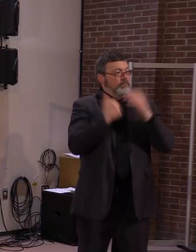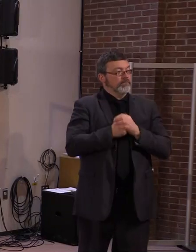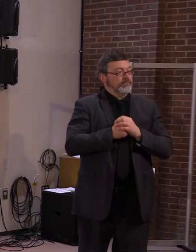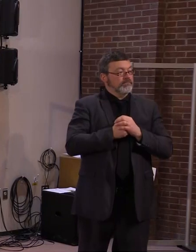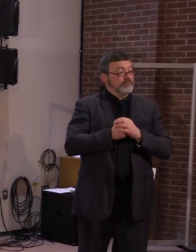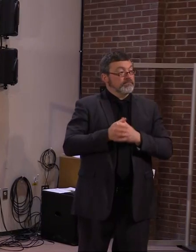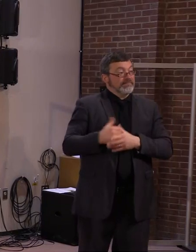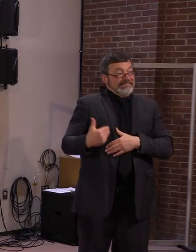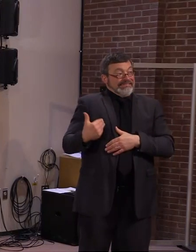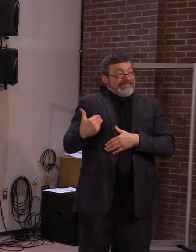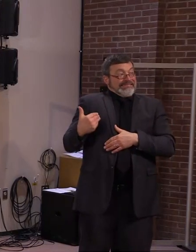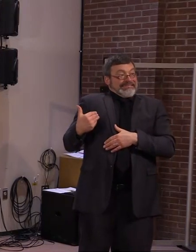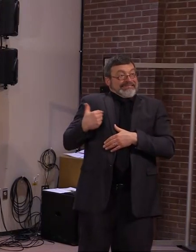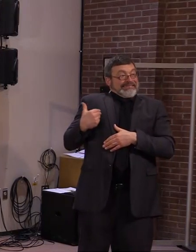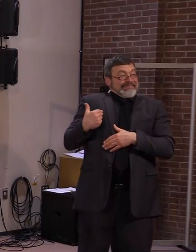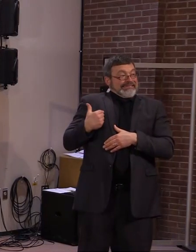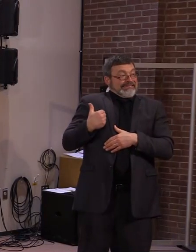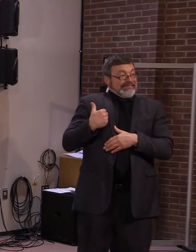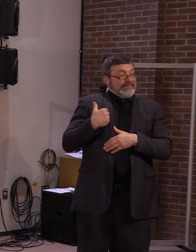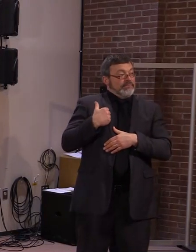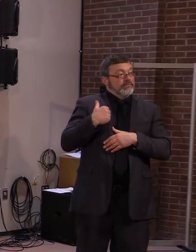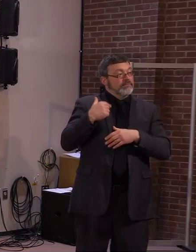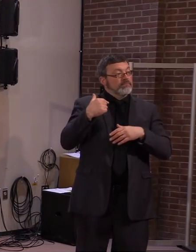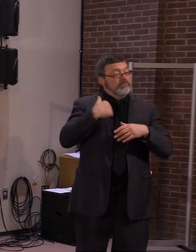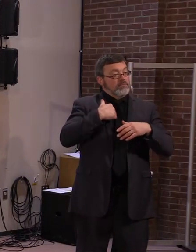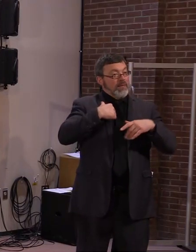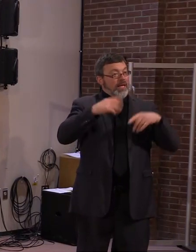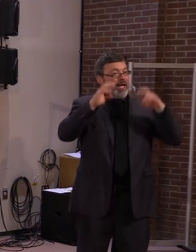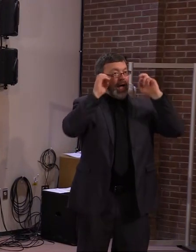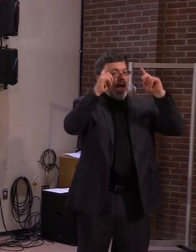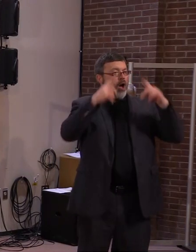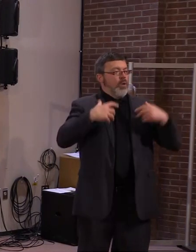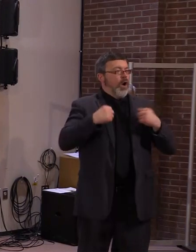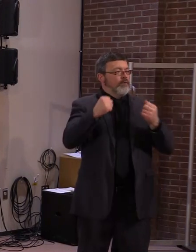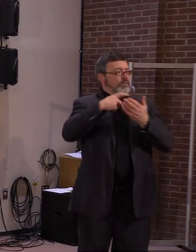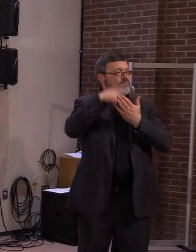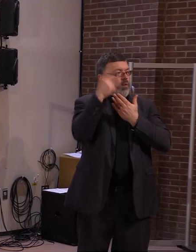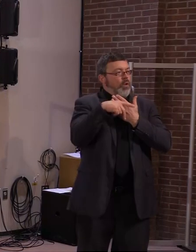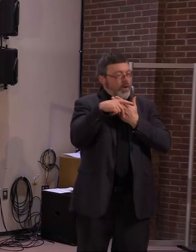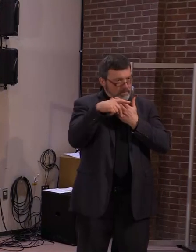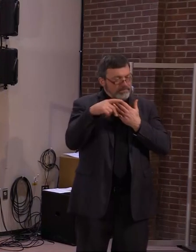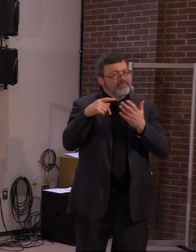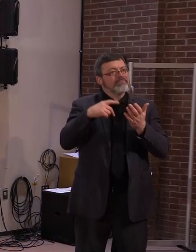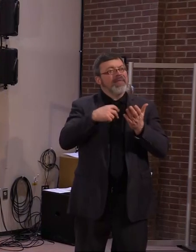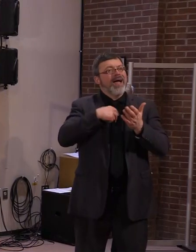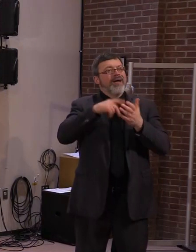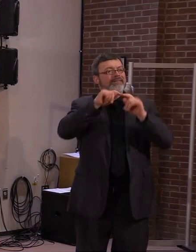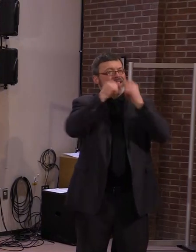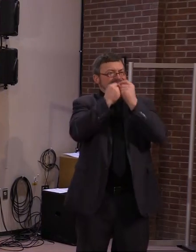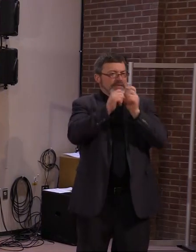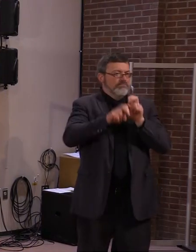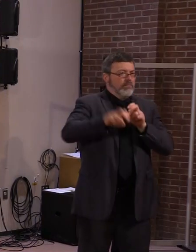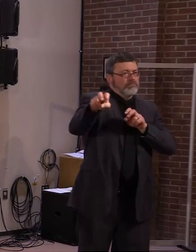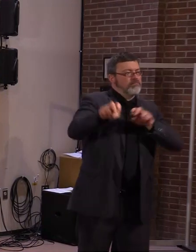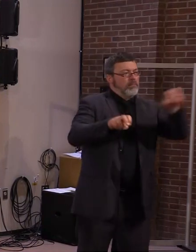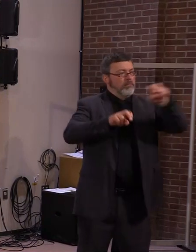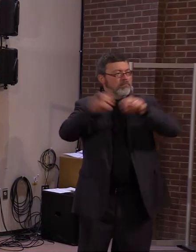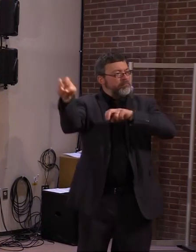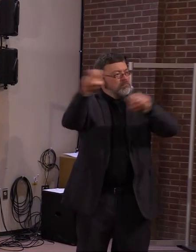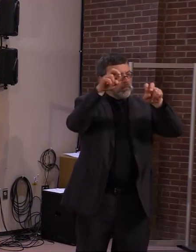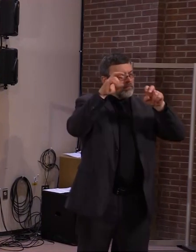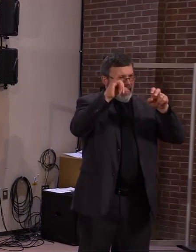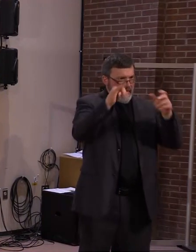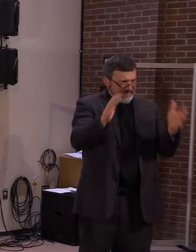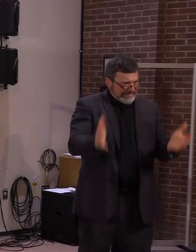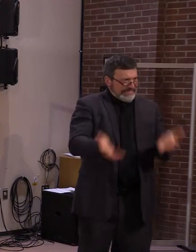call educational support teams, or ESTs, at the district level to do two things for us in terms of education recovery. One was to